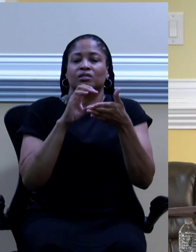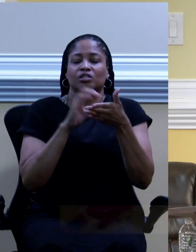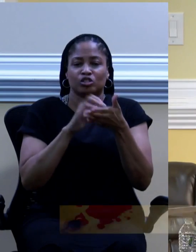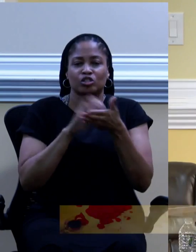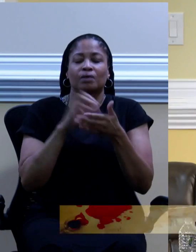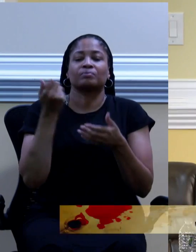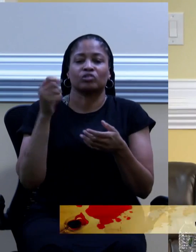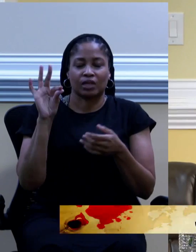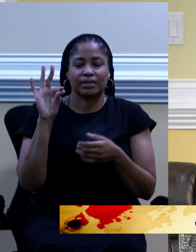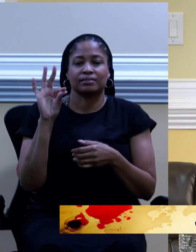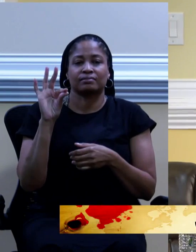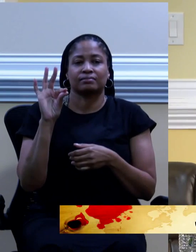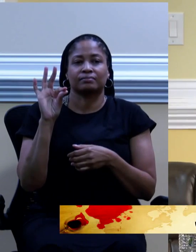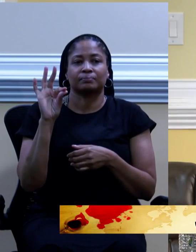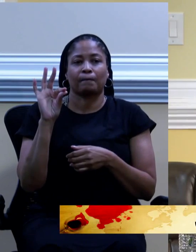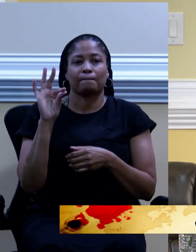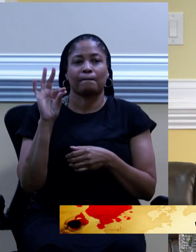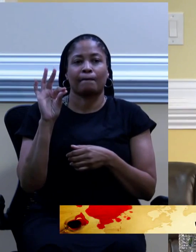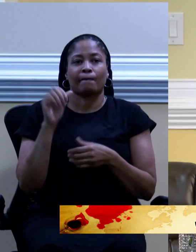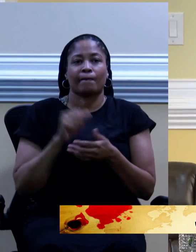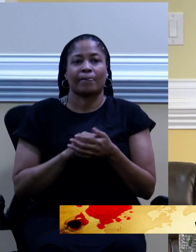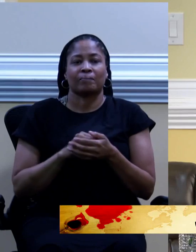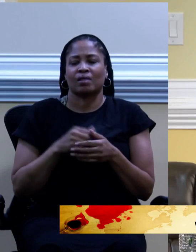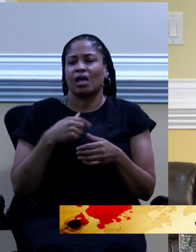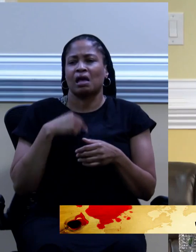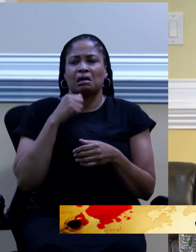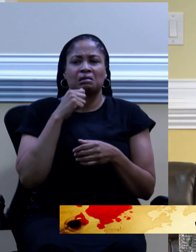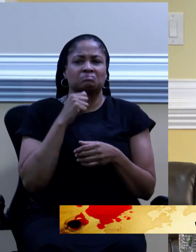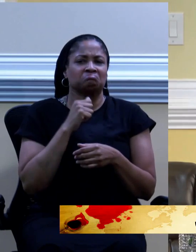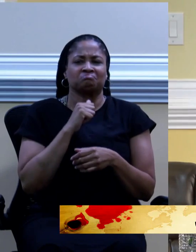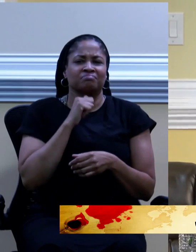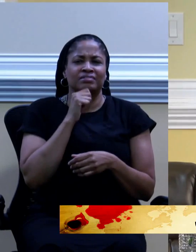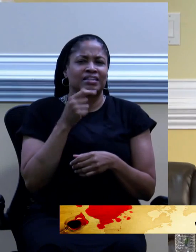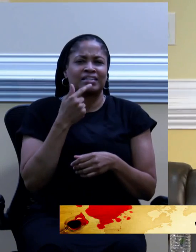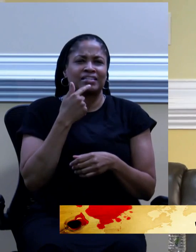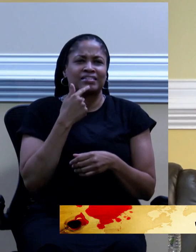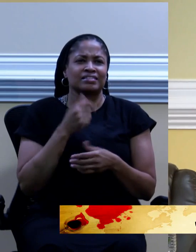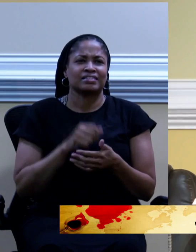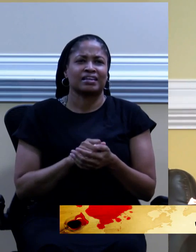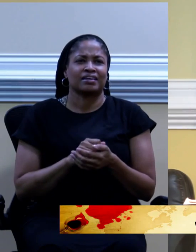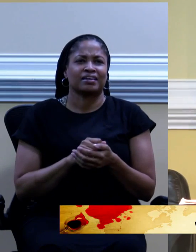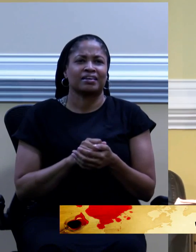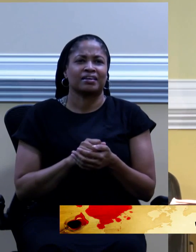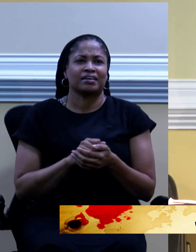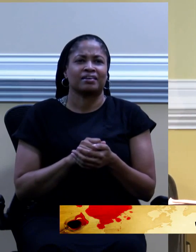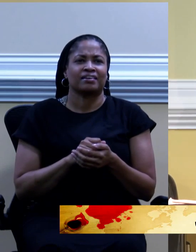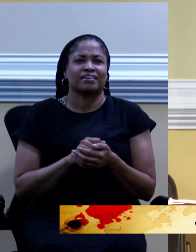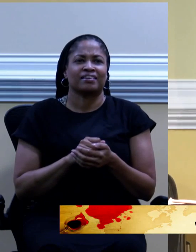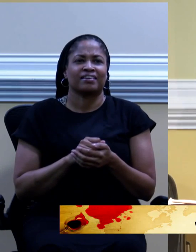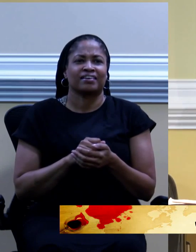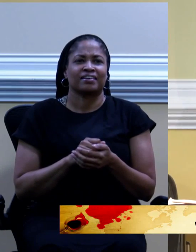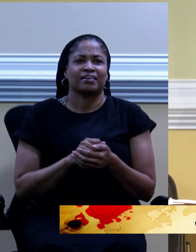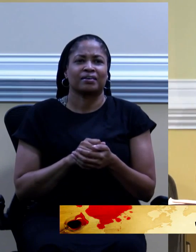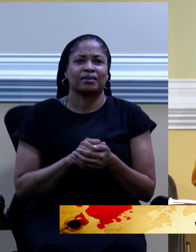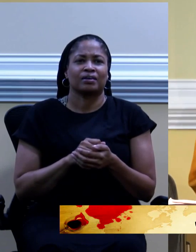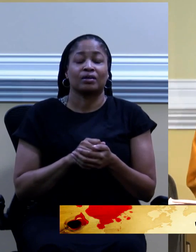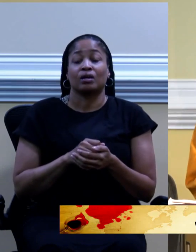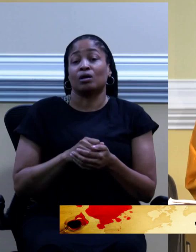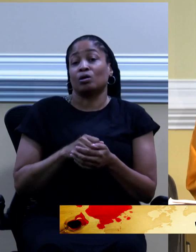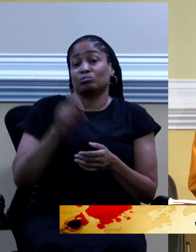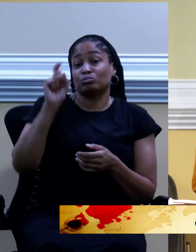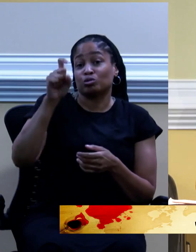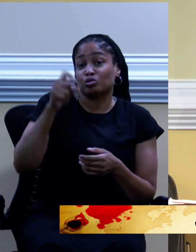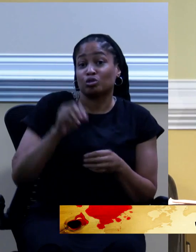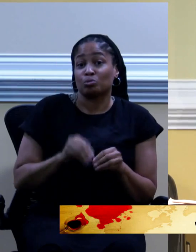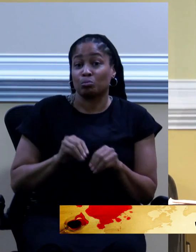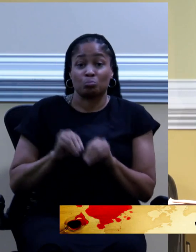the 19th chapter. I didn't say nothing to you, brother, but be prepared to put up me some graphics on that 3 days and 3 nights now. Y'all